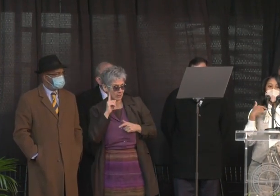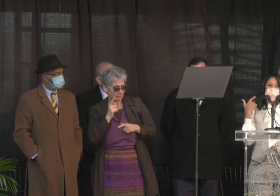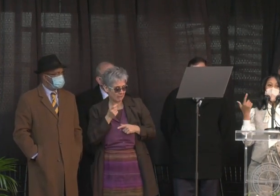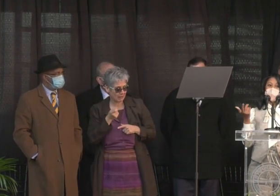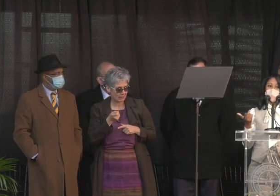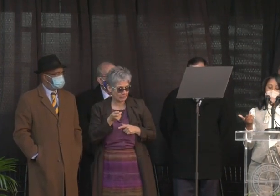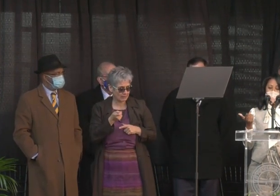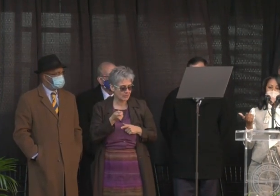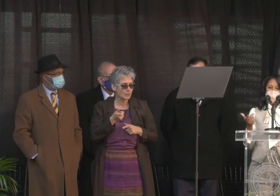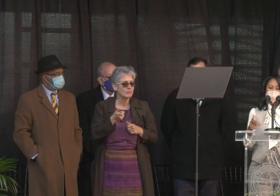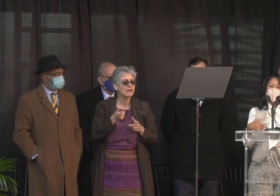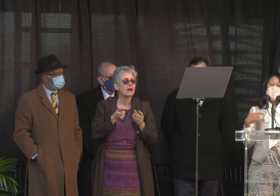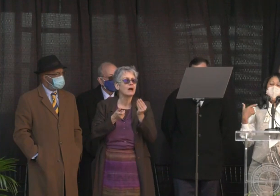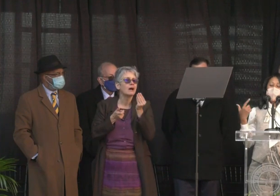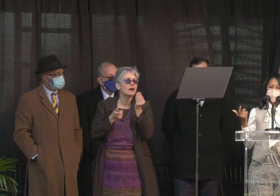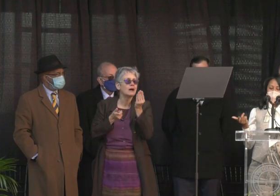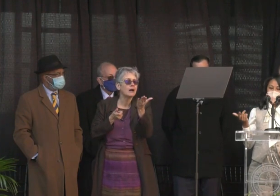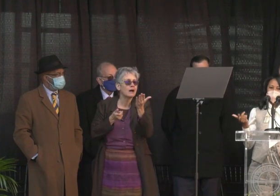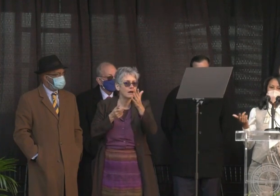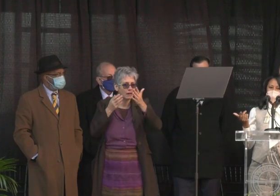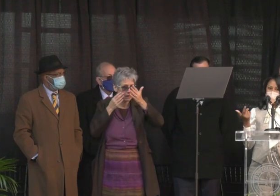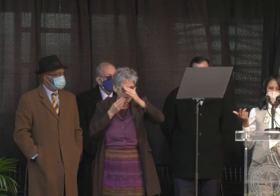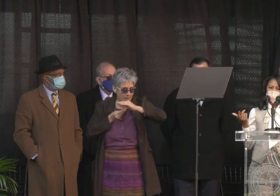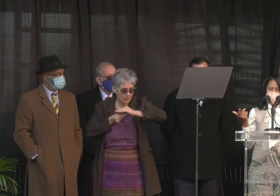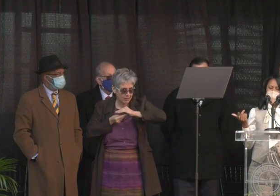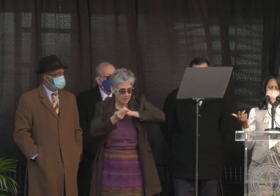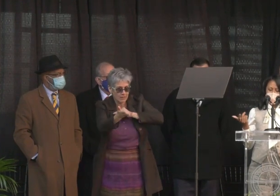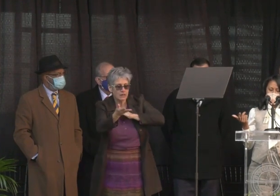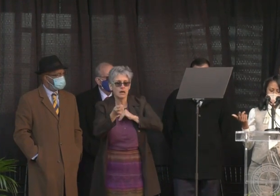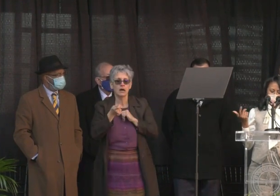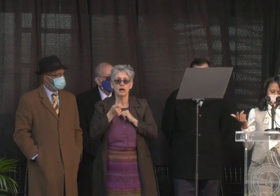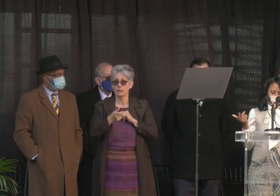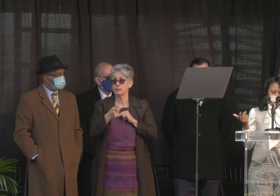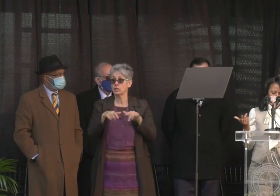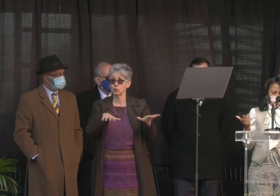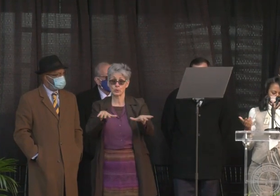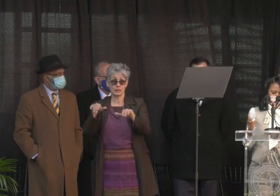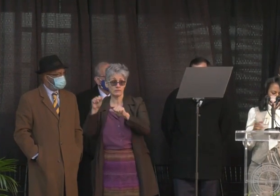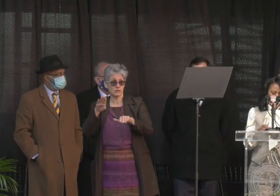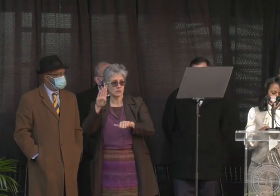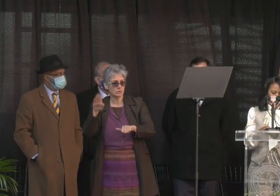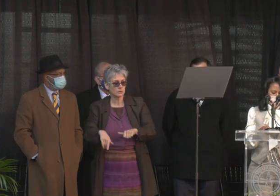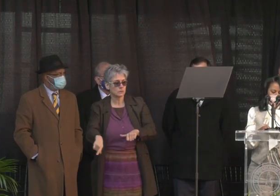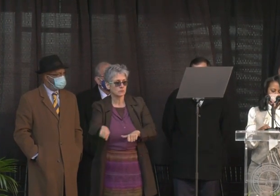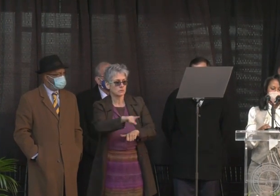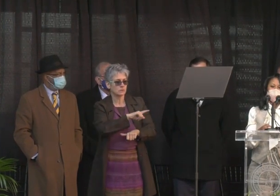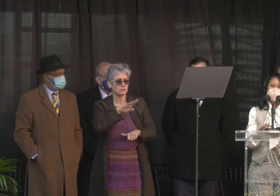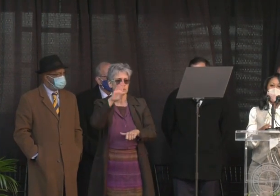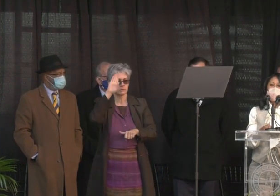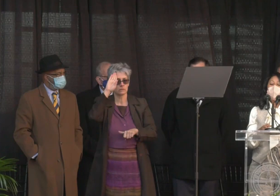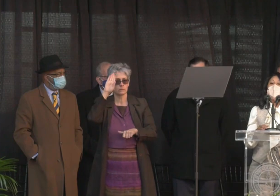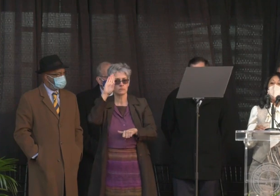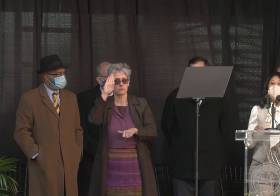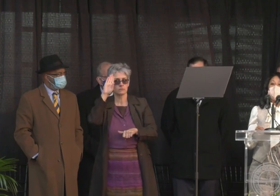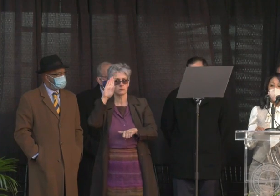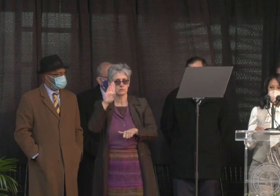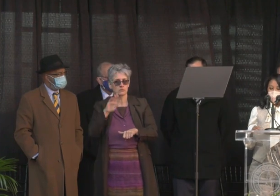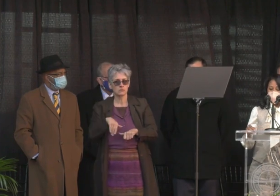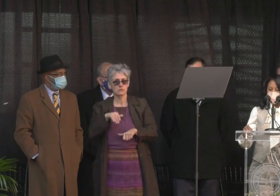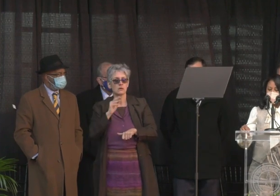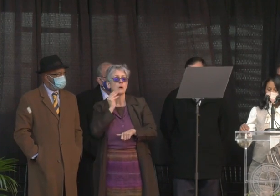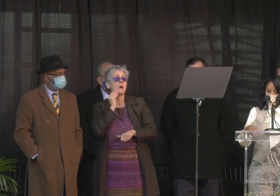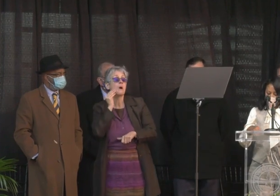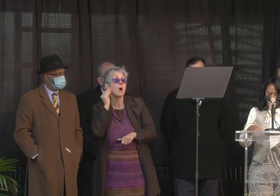so as you depart, please, I think you recognize Columbia's own Hootie and the Blowfish. So